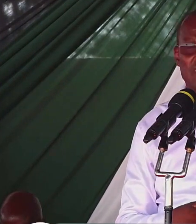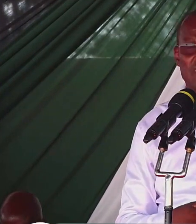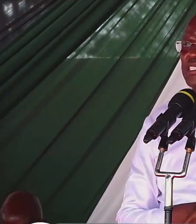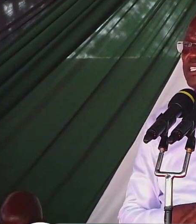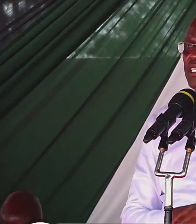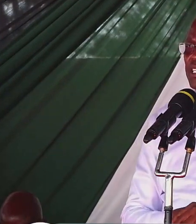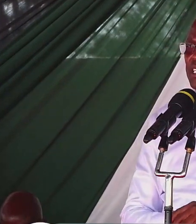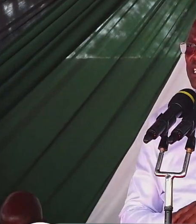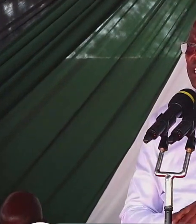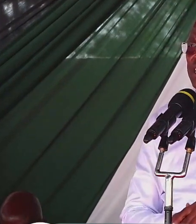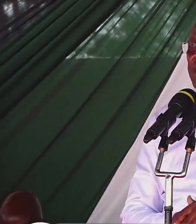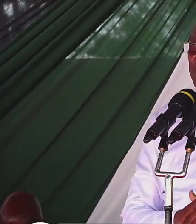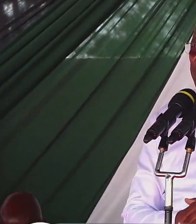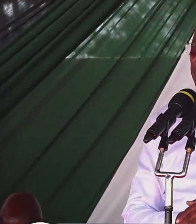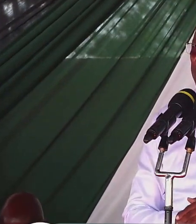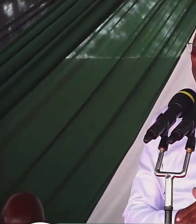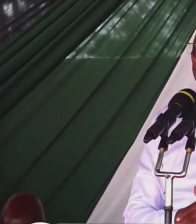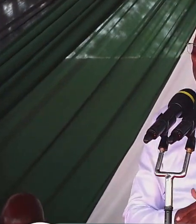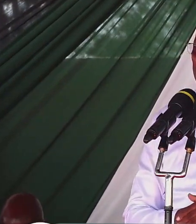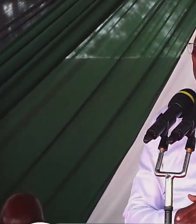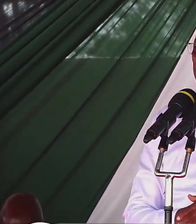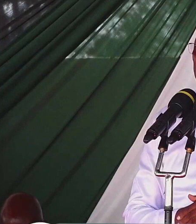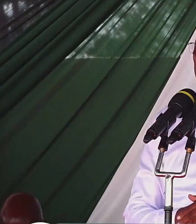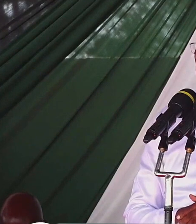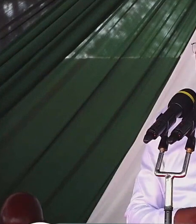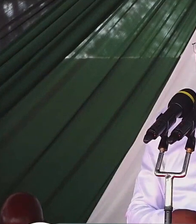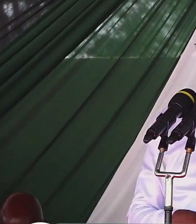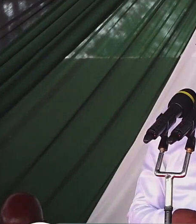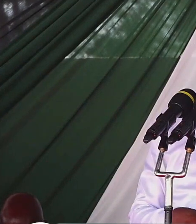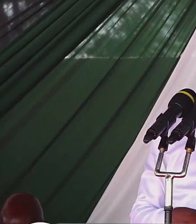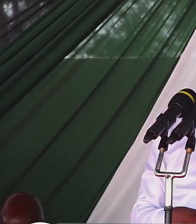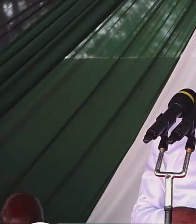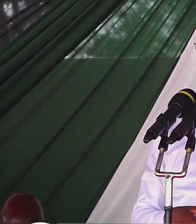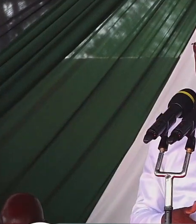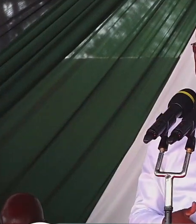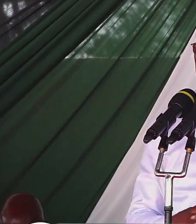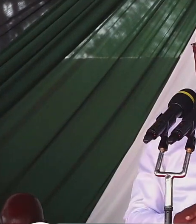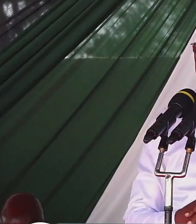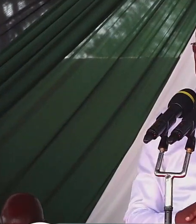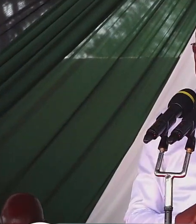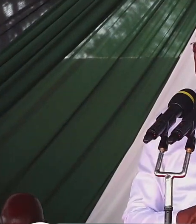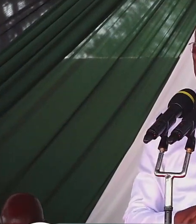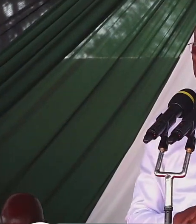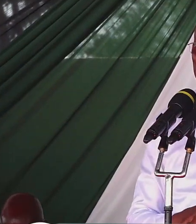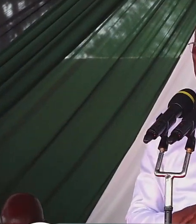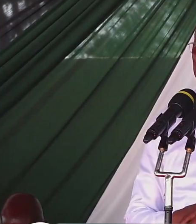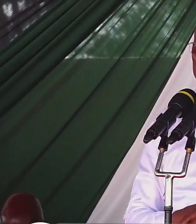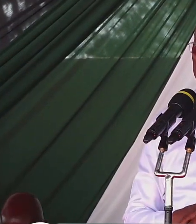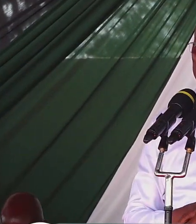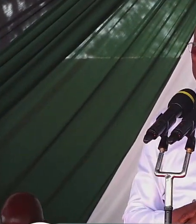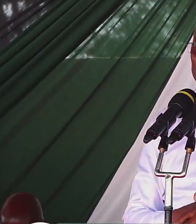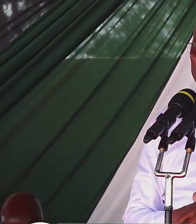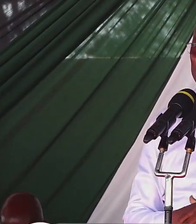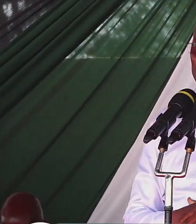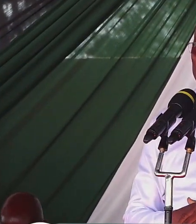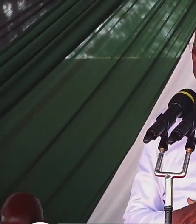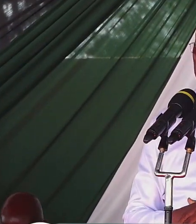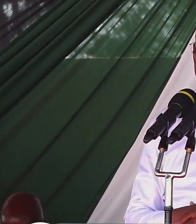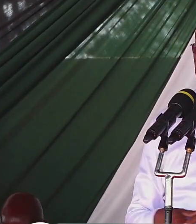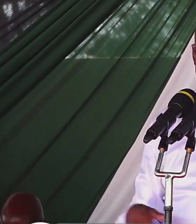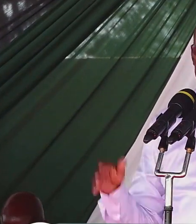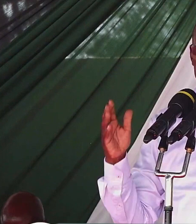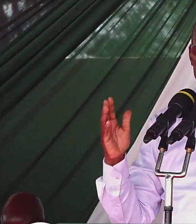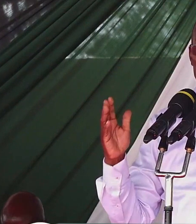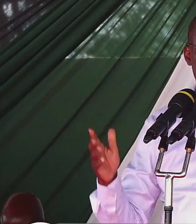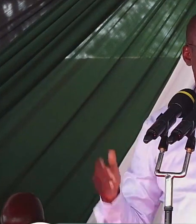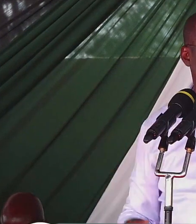conference. And I think those who remain behind to represent him send or